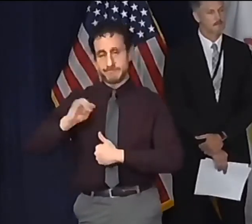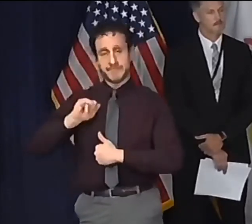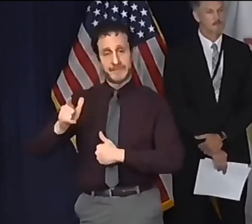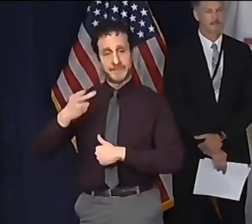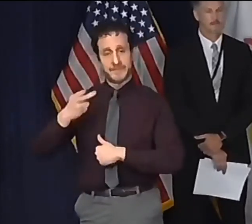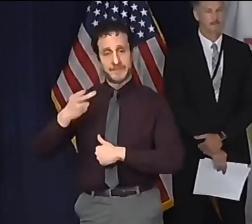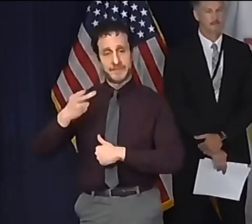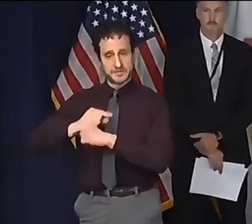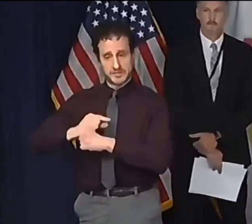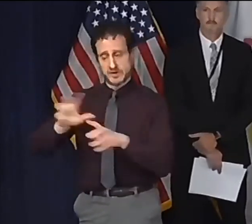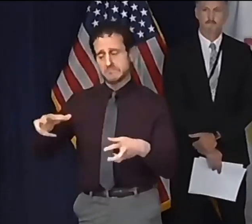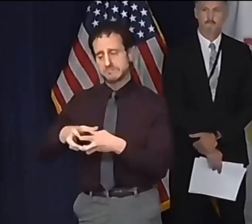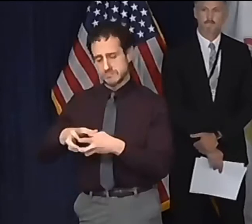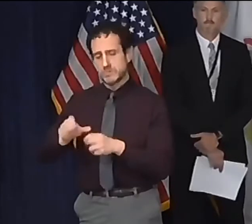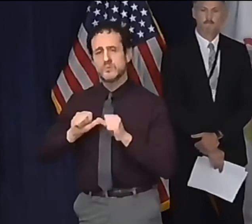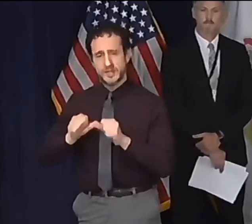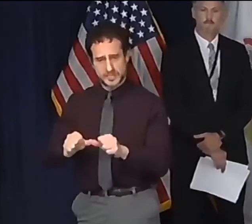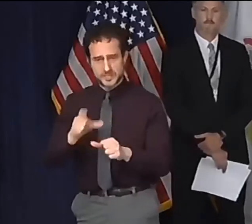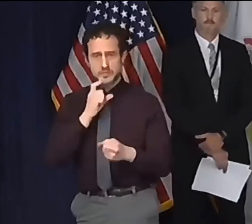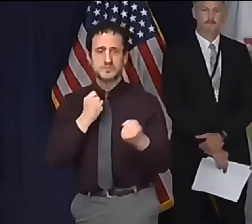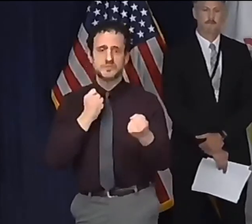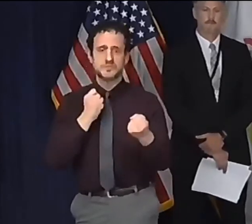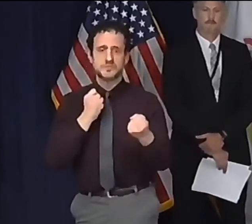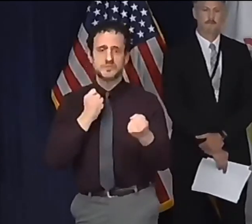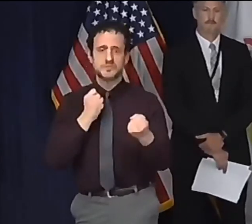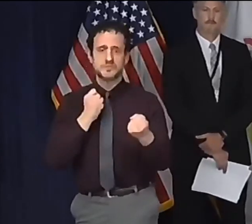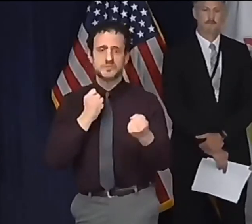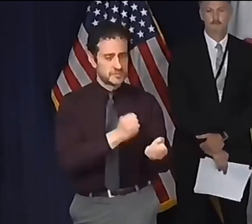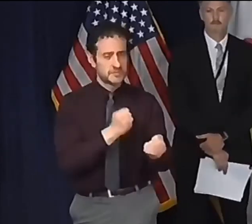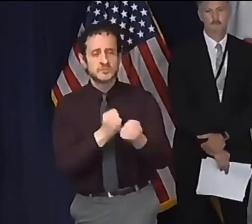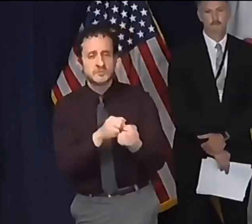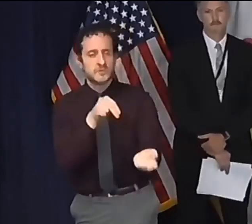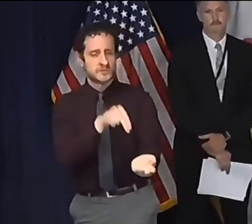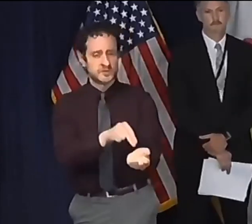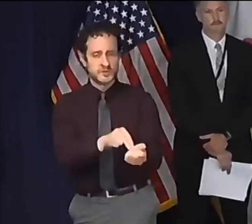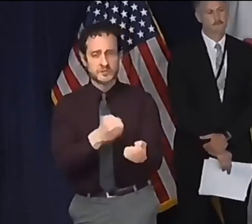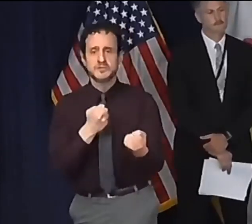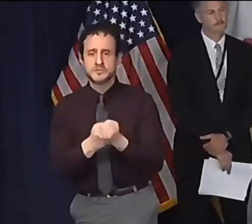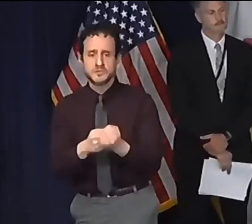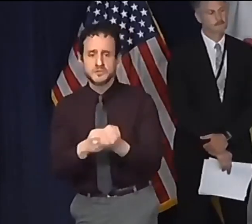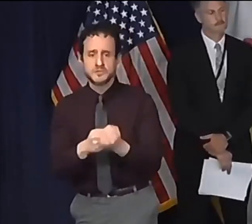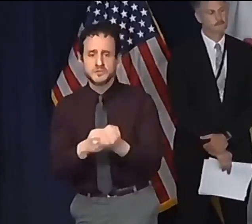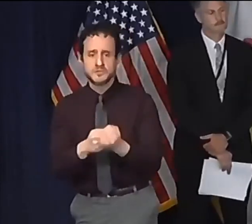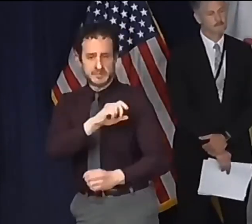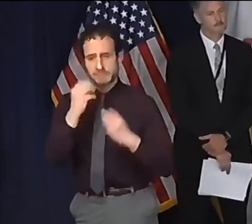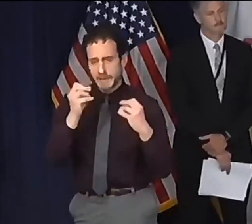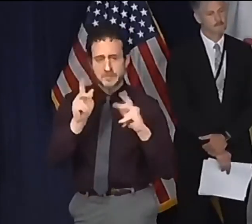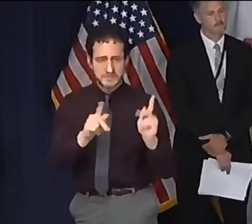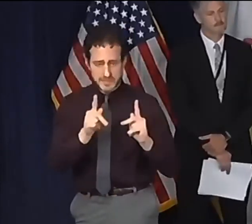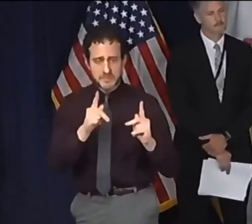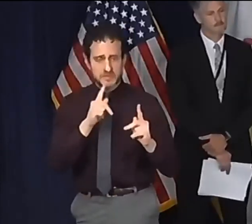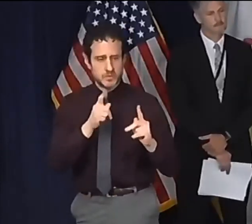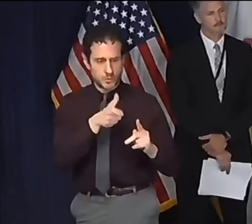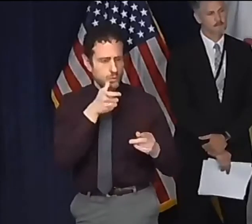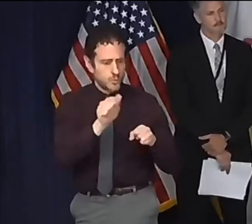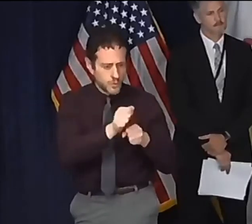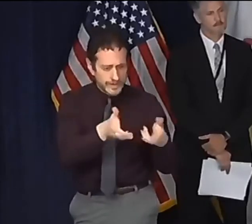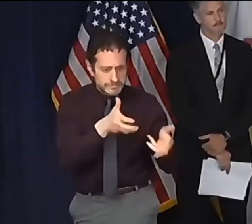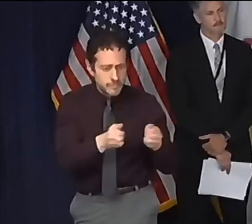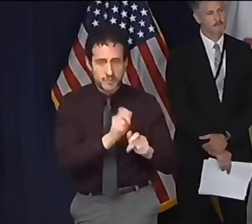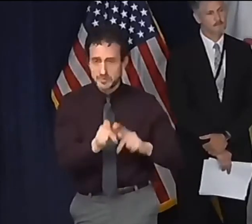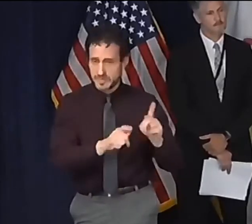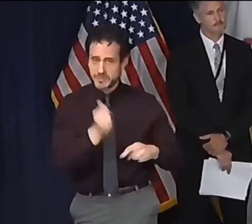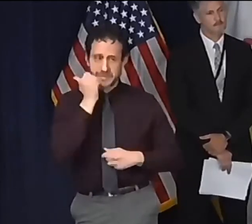role as we support the doctors, the nurses, the medics on the front line of this response. Today, we have more